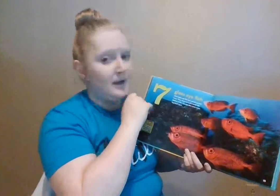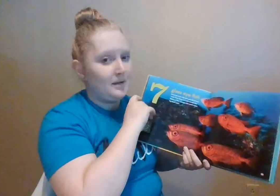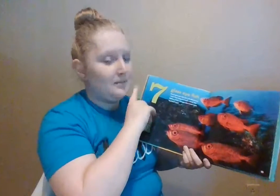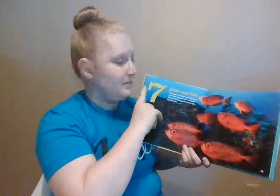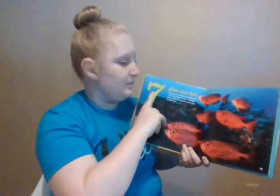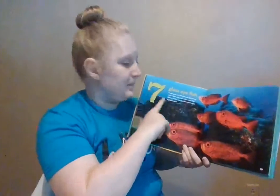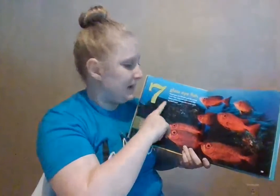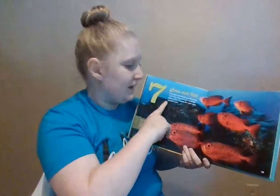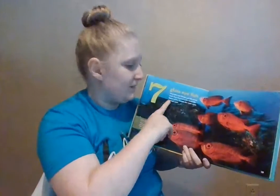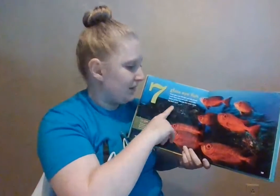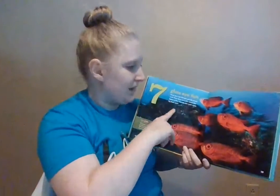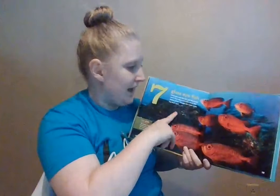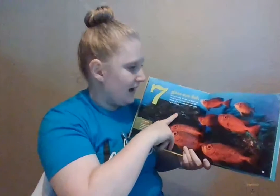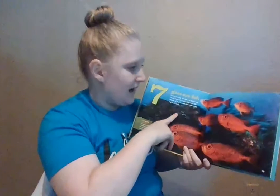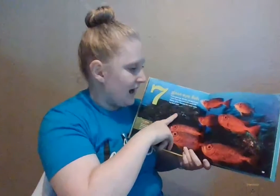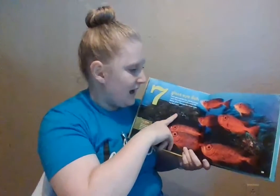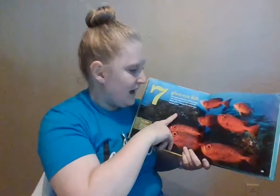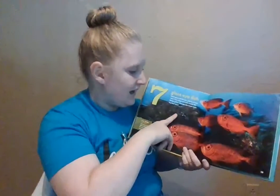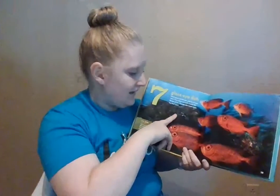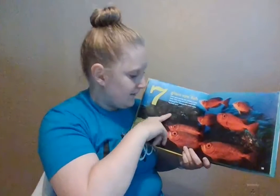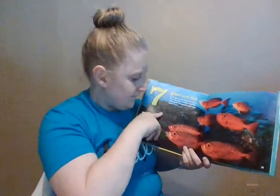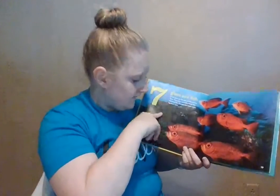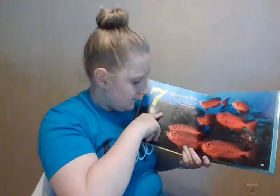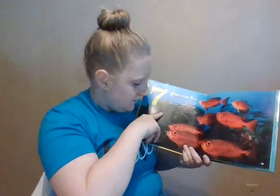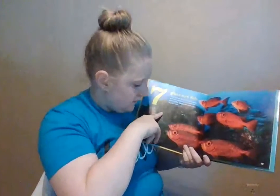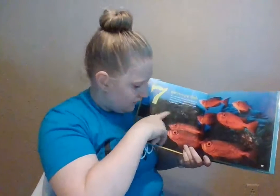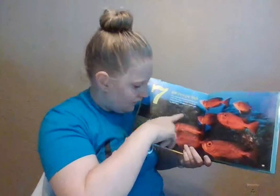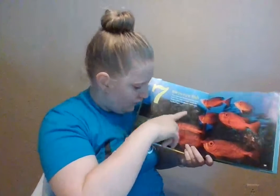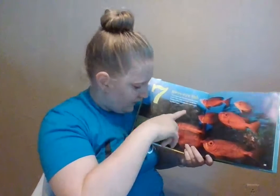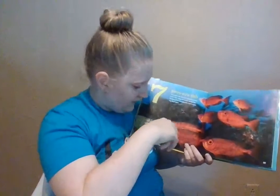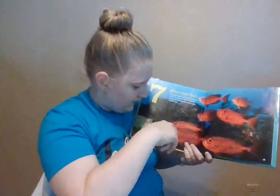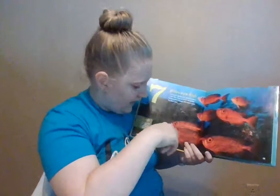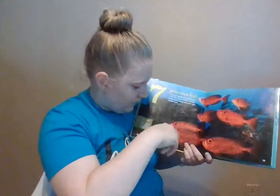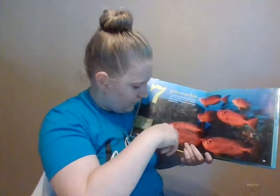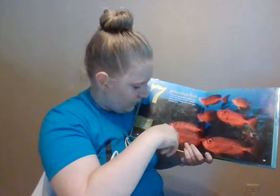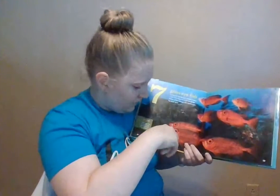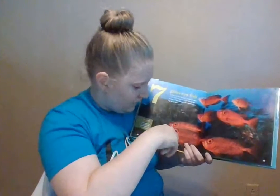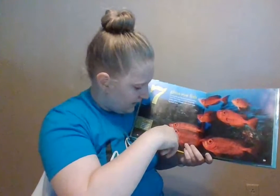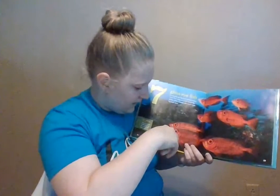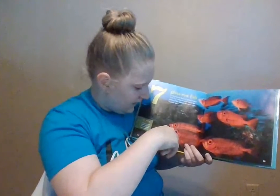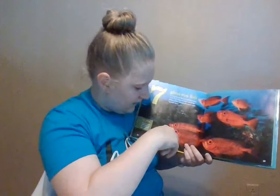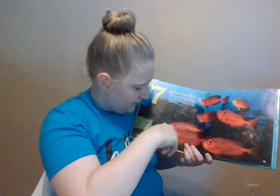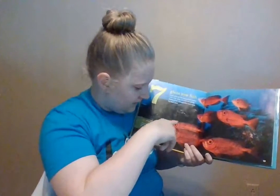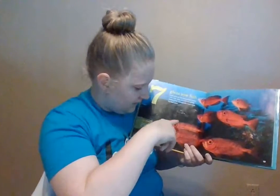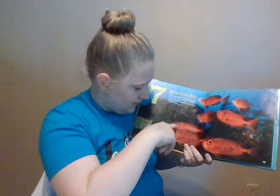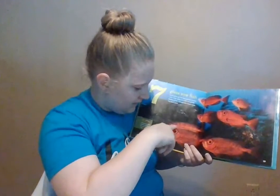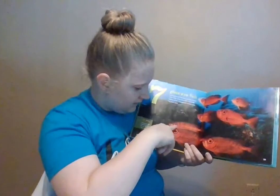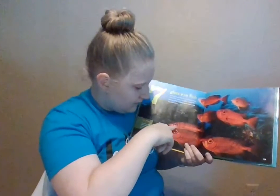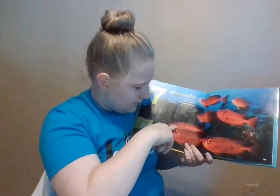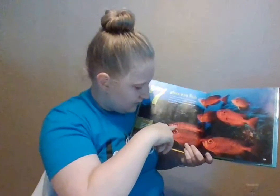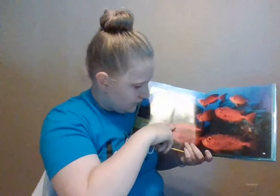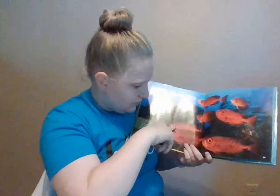7 big black eyes? Ooh, let's count. 1,